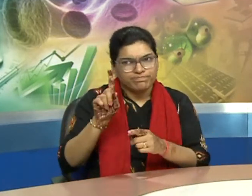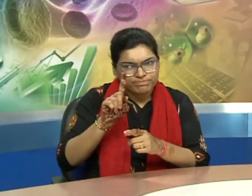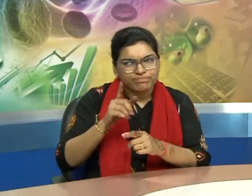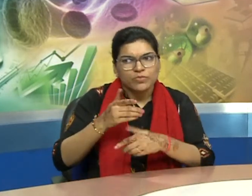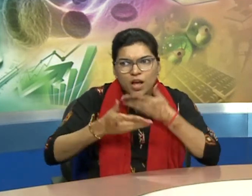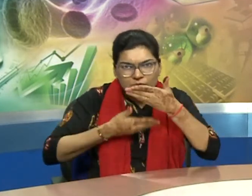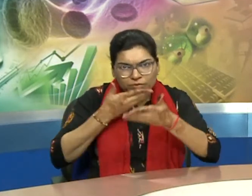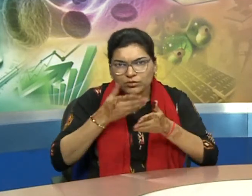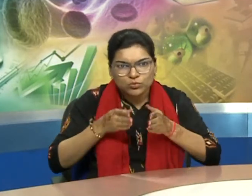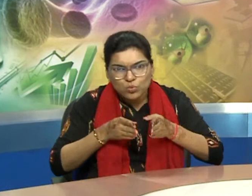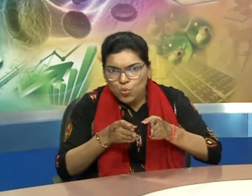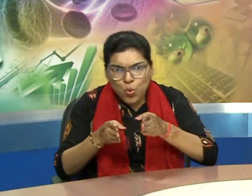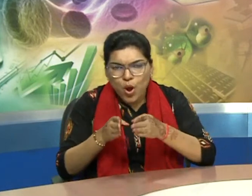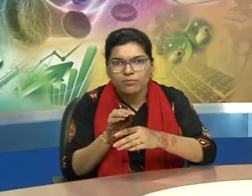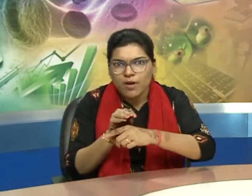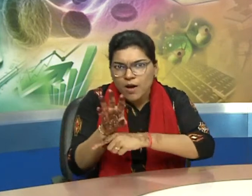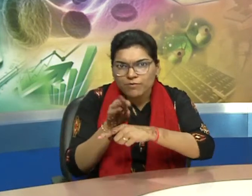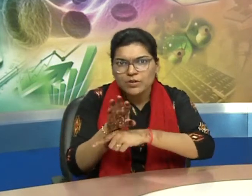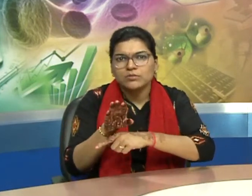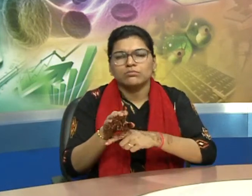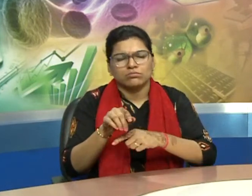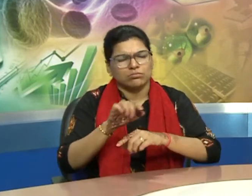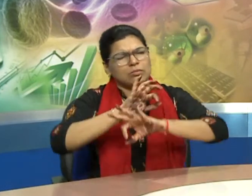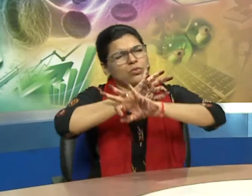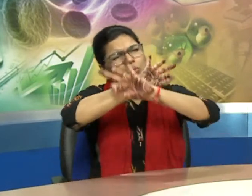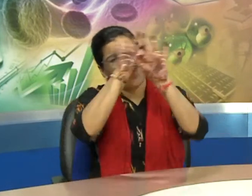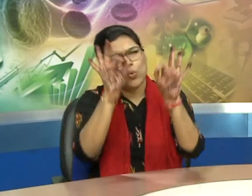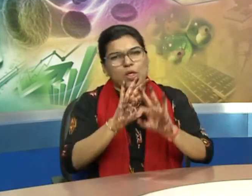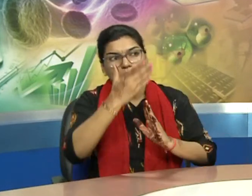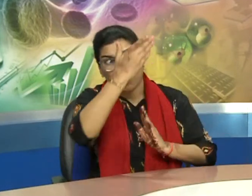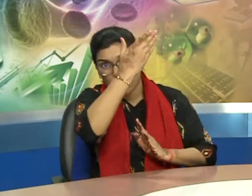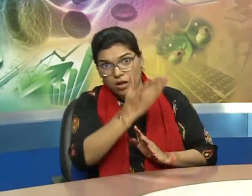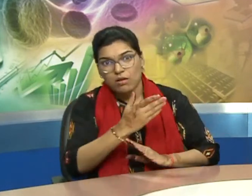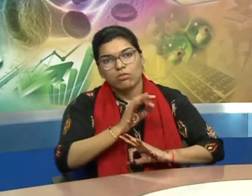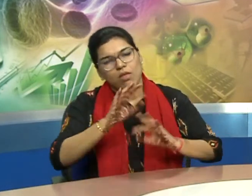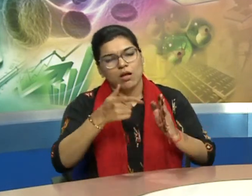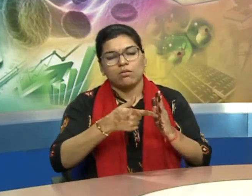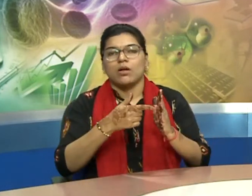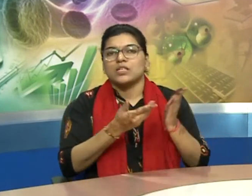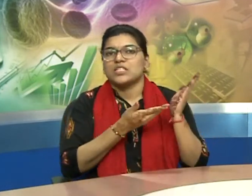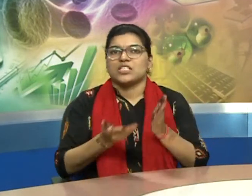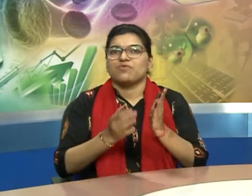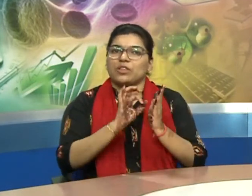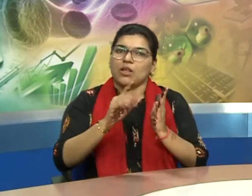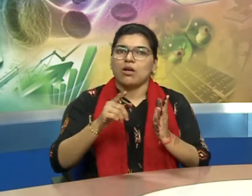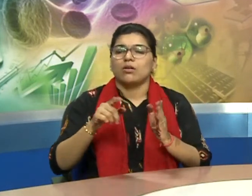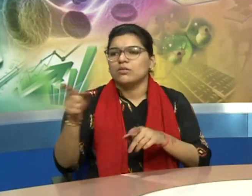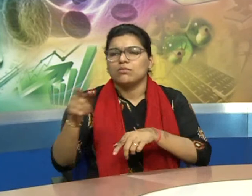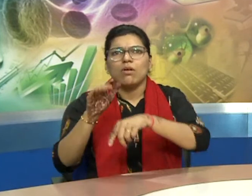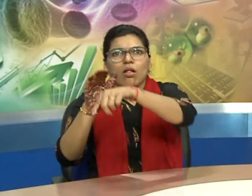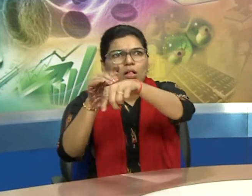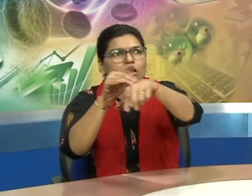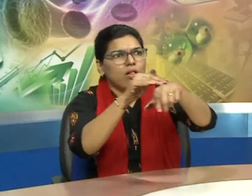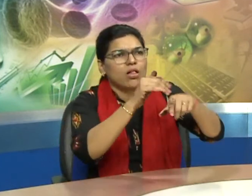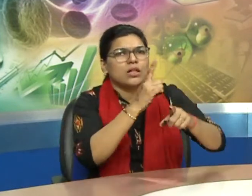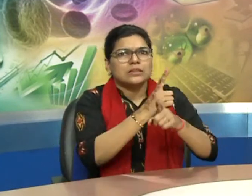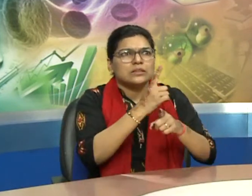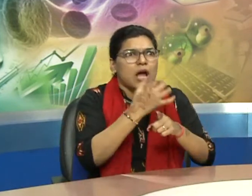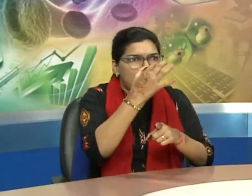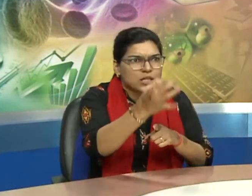some time and then return it after some time. And then reading is important. Then third is reference services are